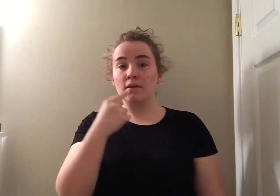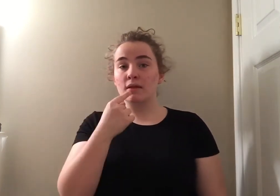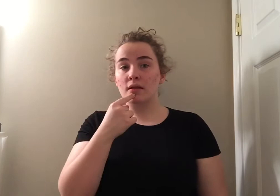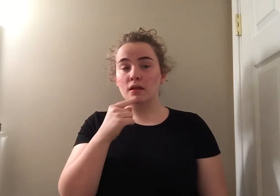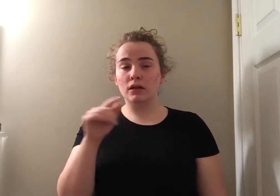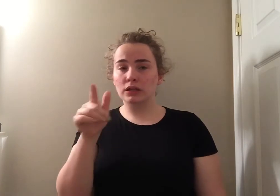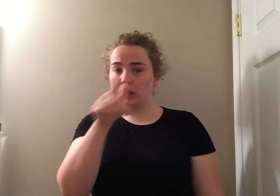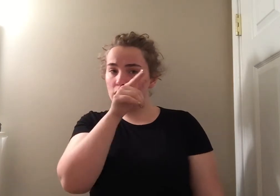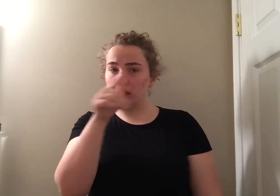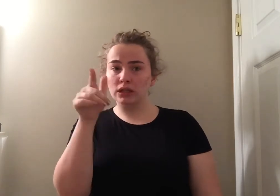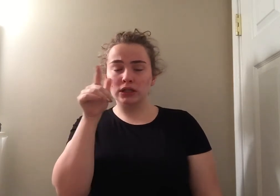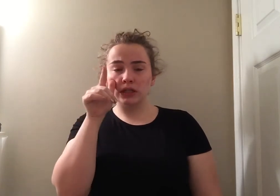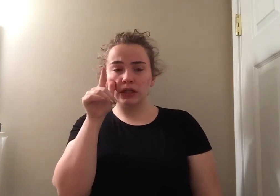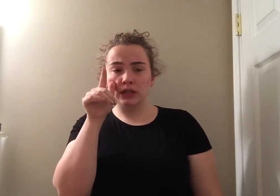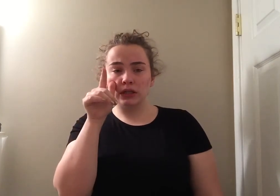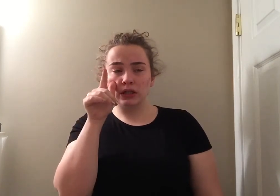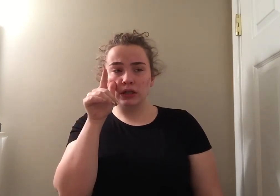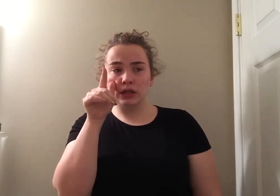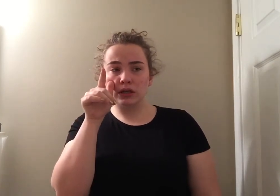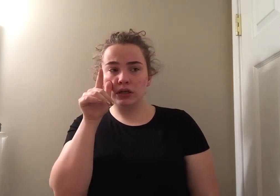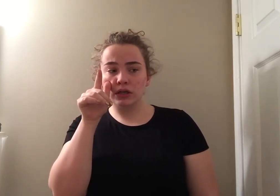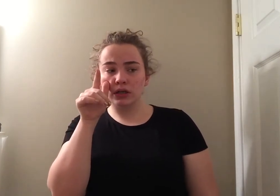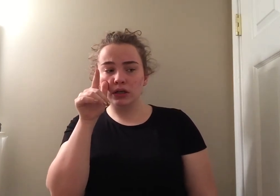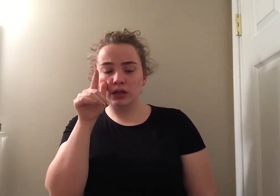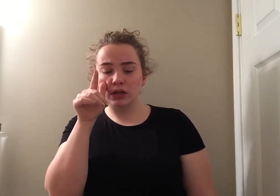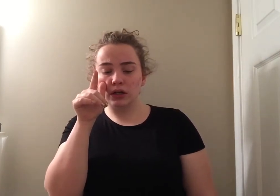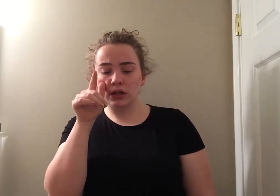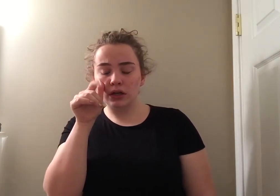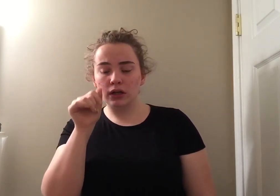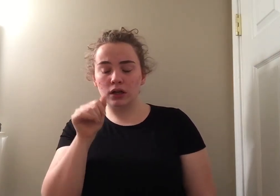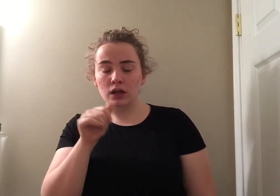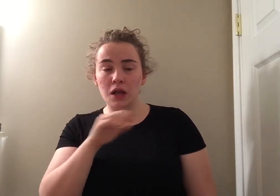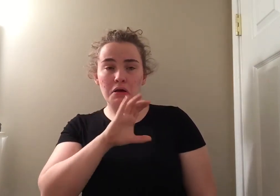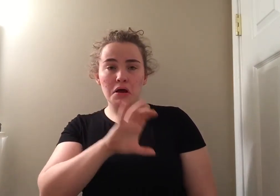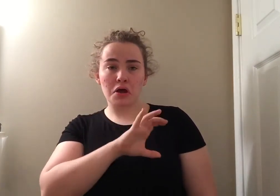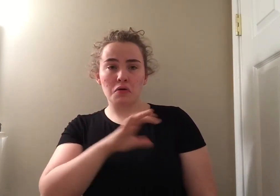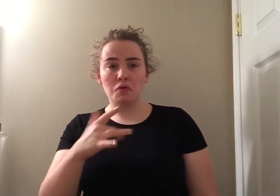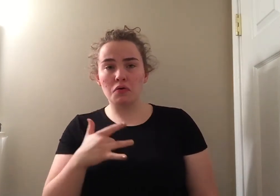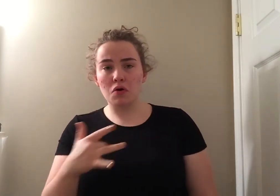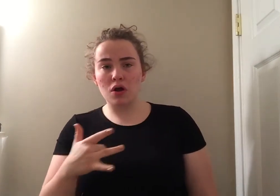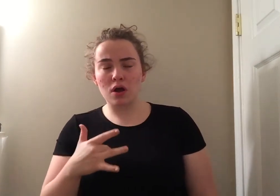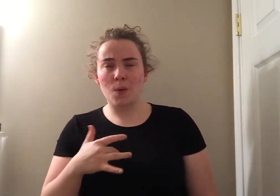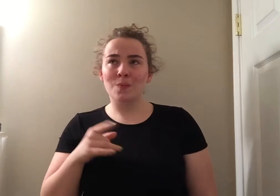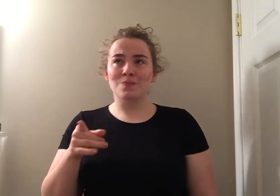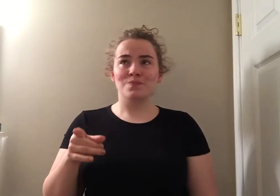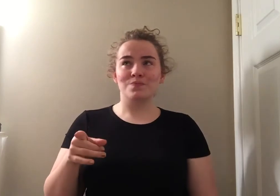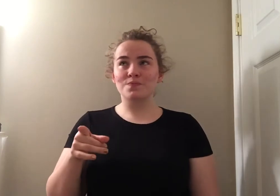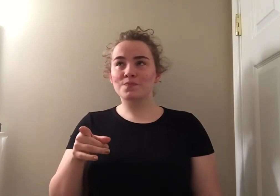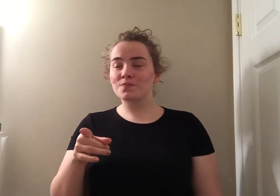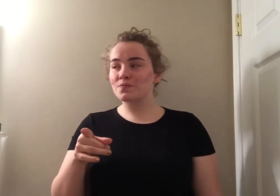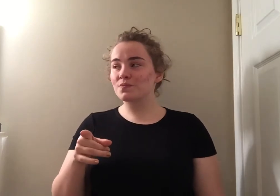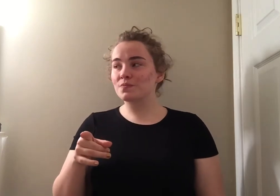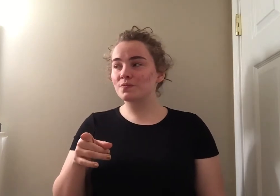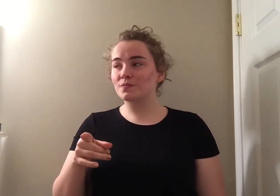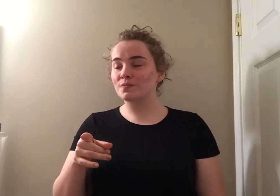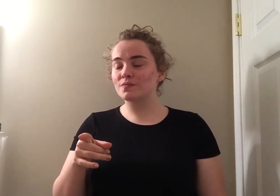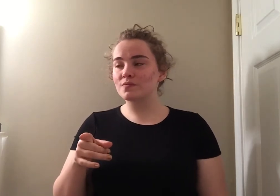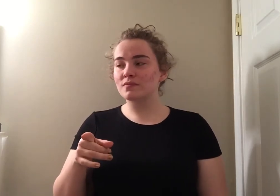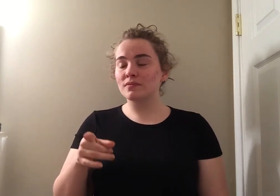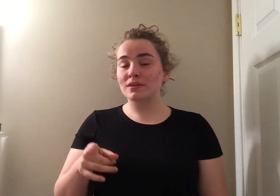to do the character trait is that she was like giving like doing things for her little brother,